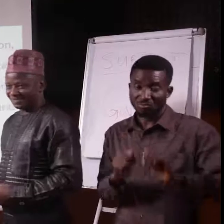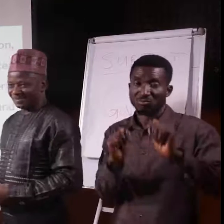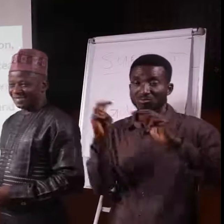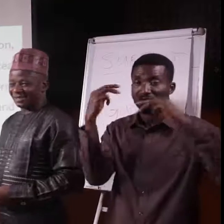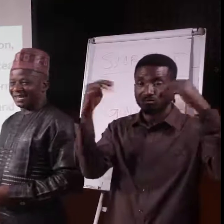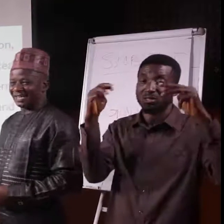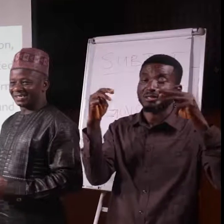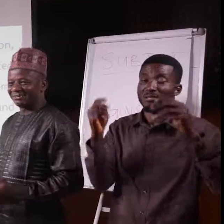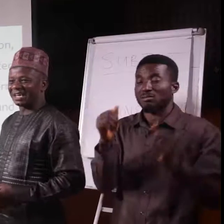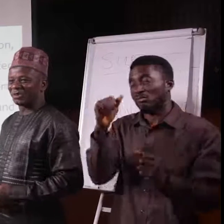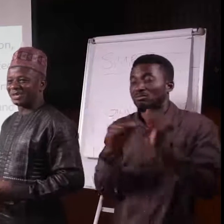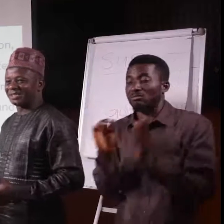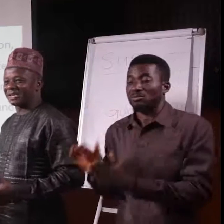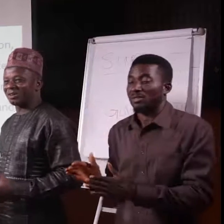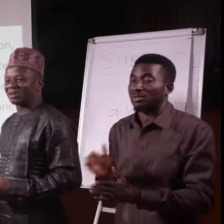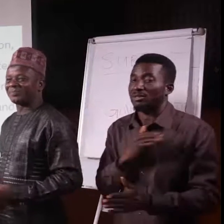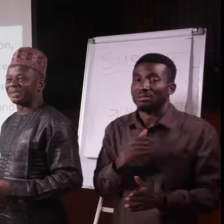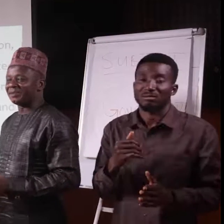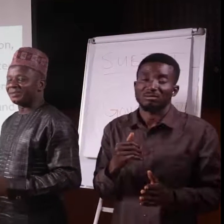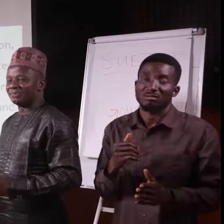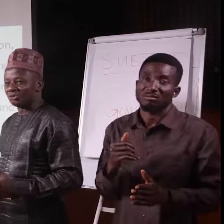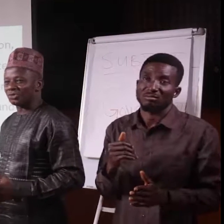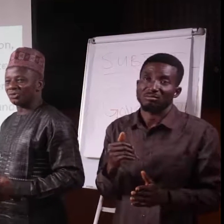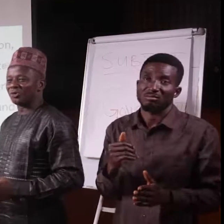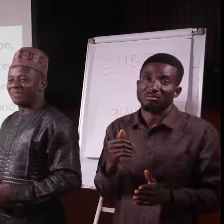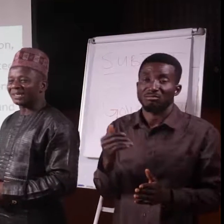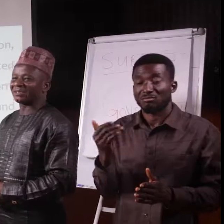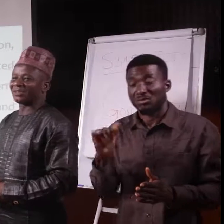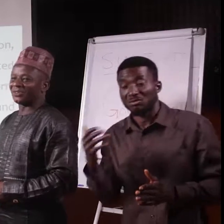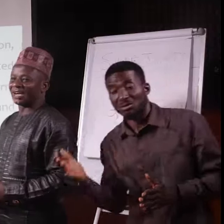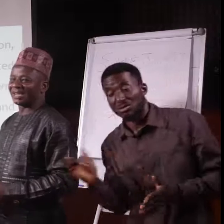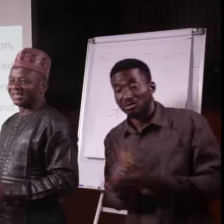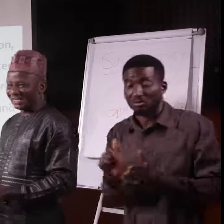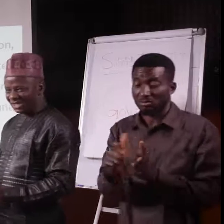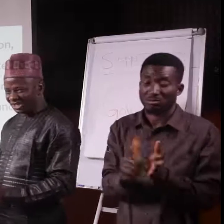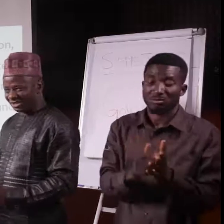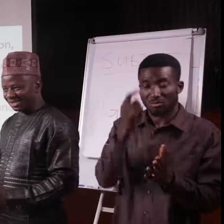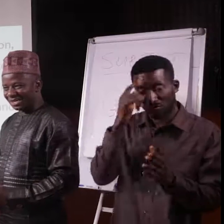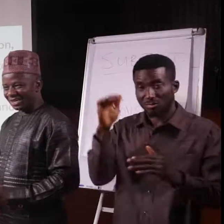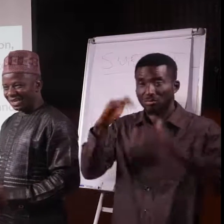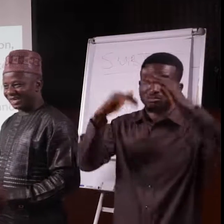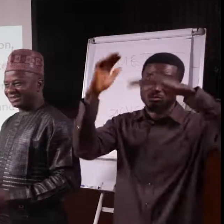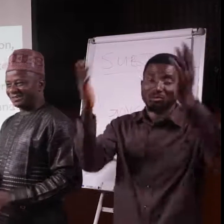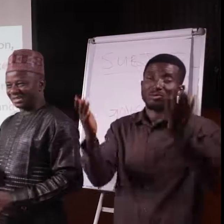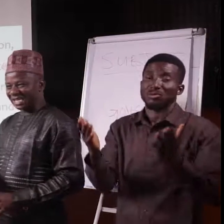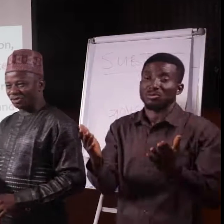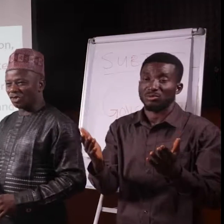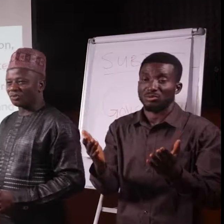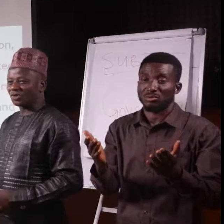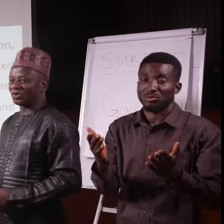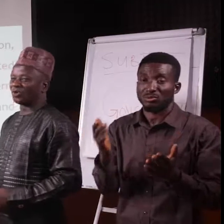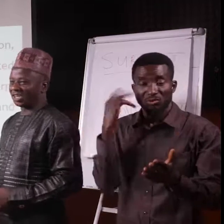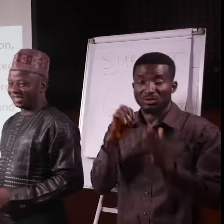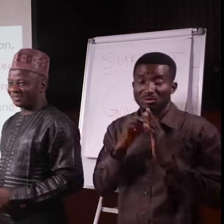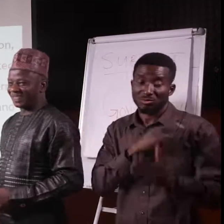markets, and at the same time, other things that local government build or make for her indigent are maternity